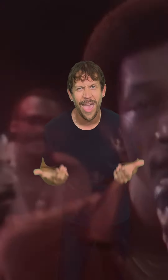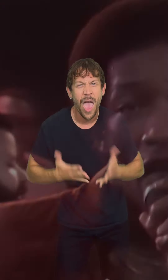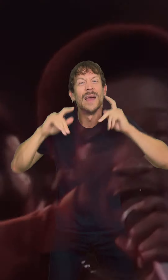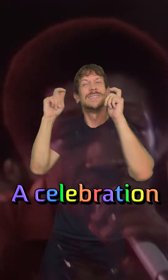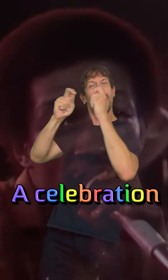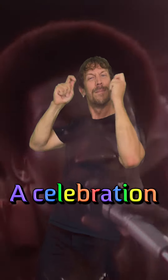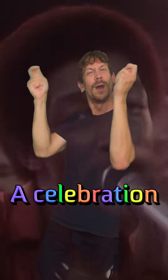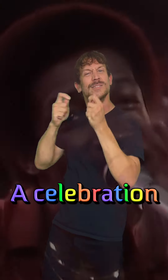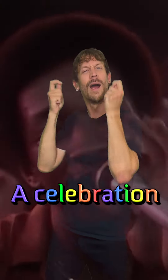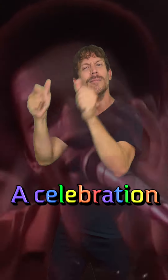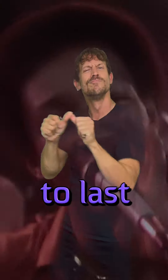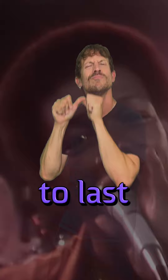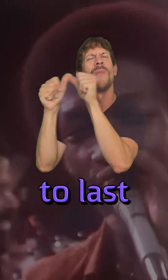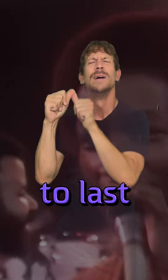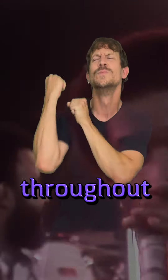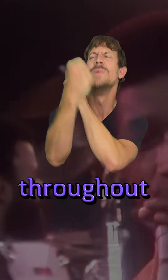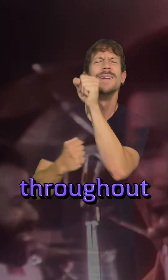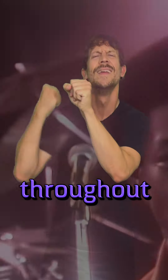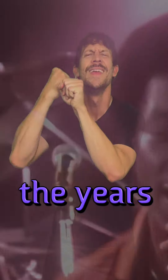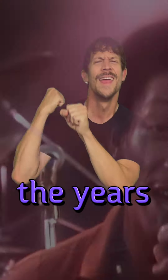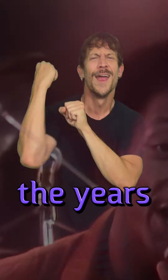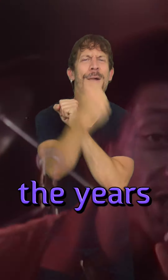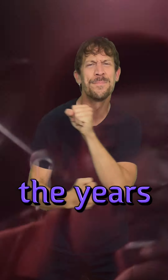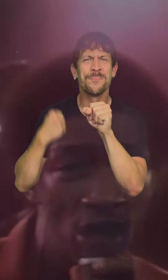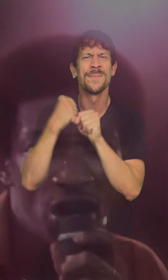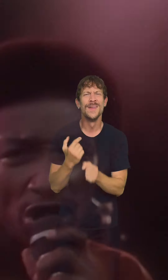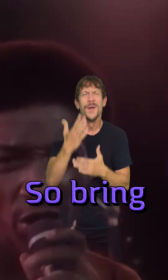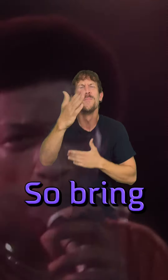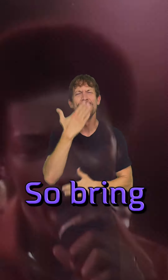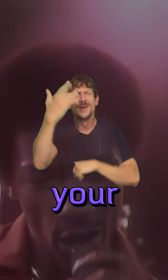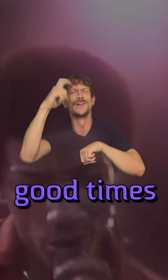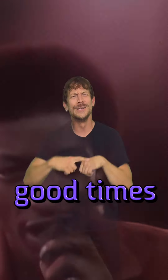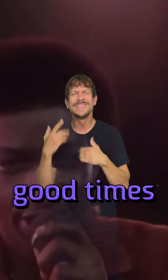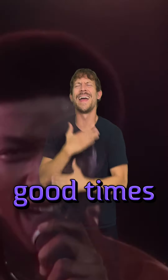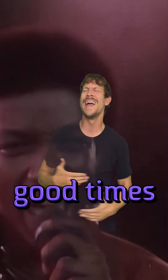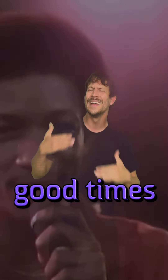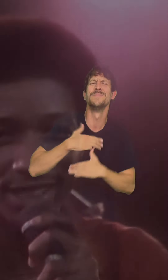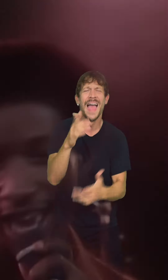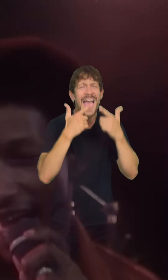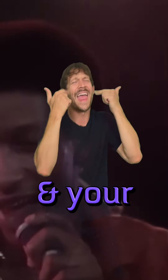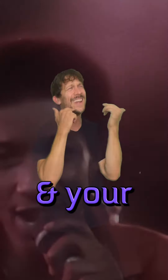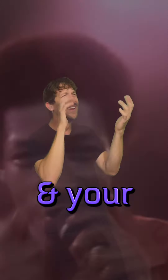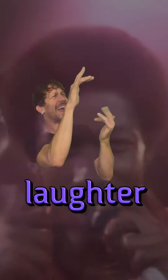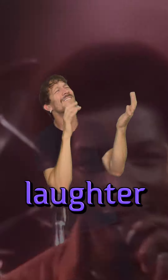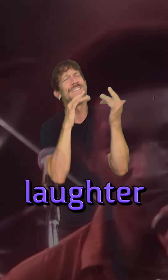A celebration to last throughout the years. So bring your good times and your laughter